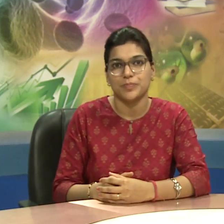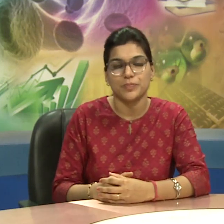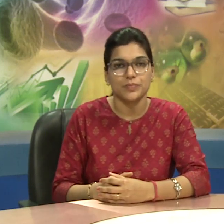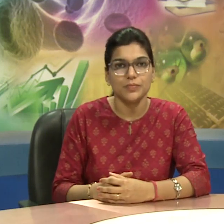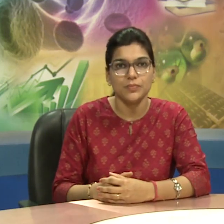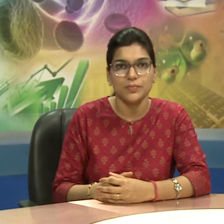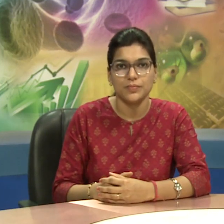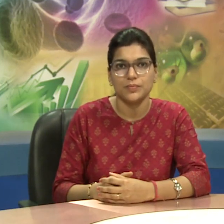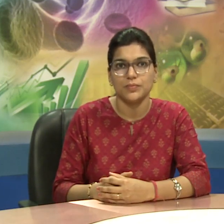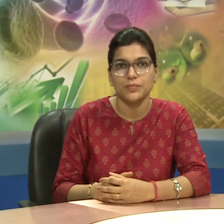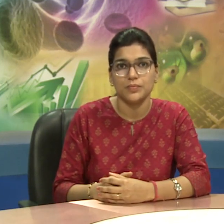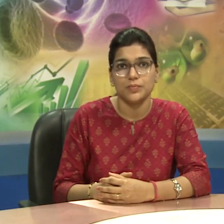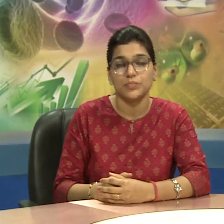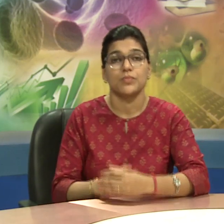can complain.